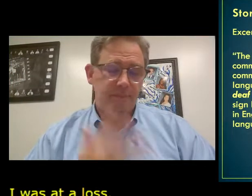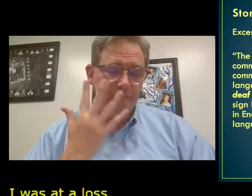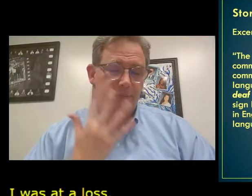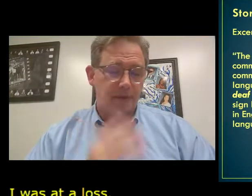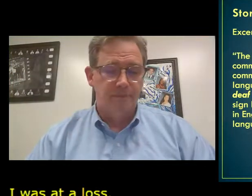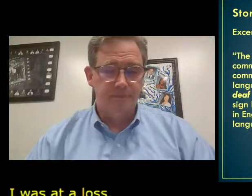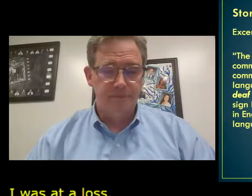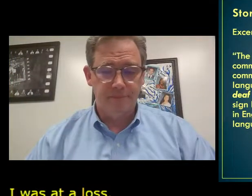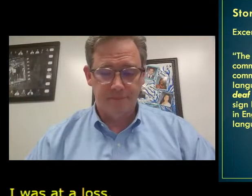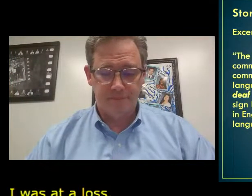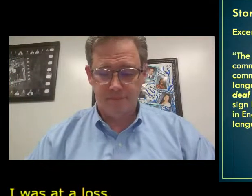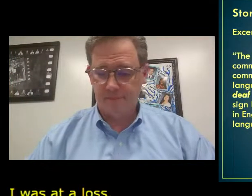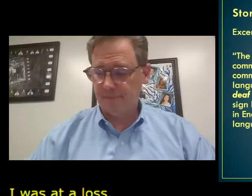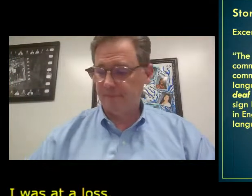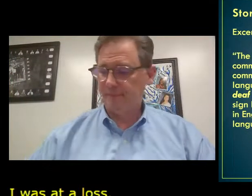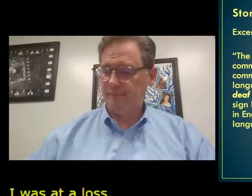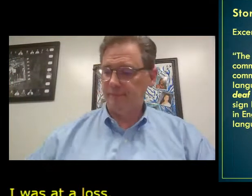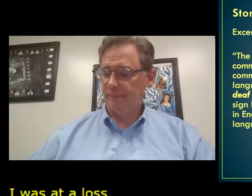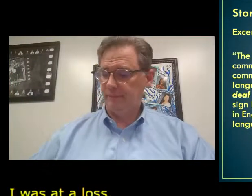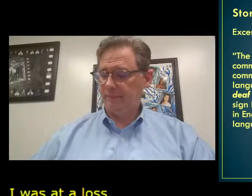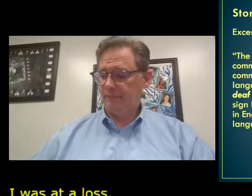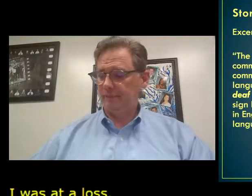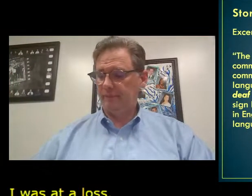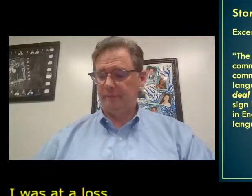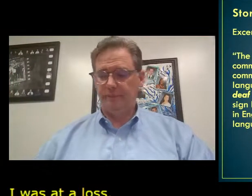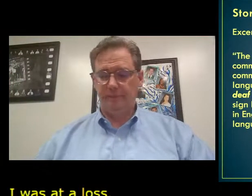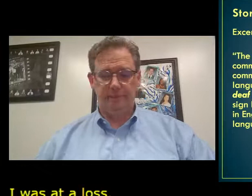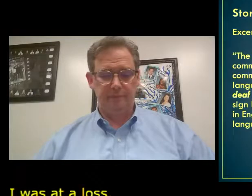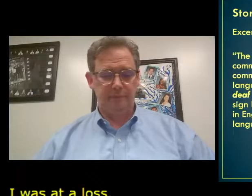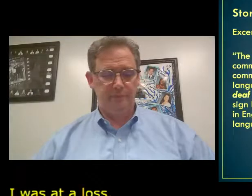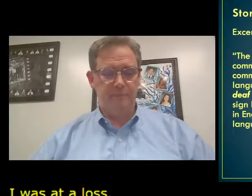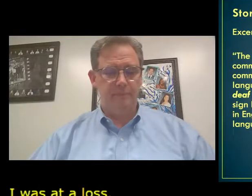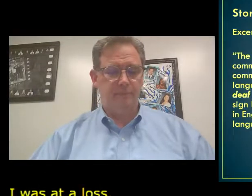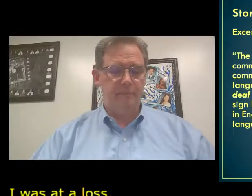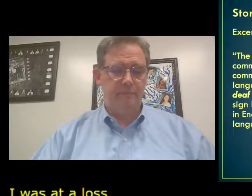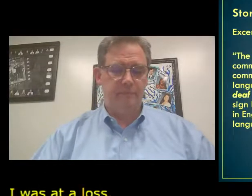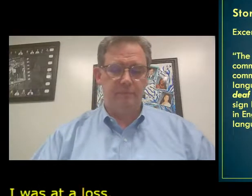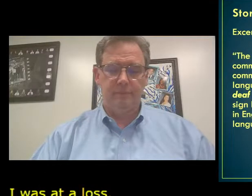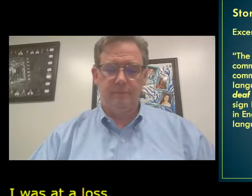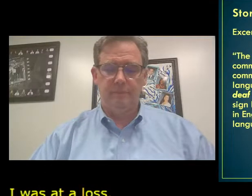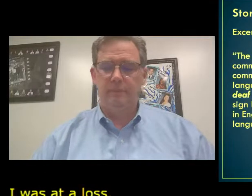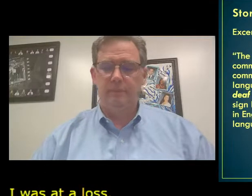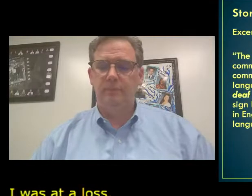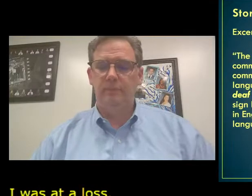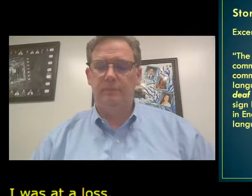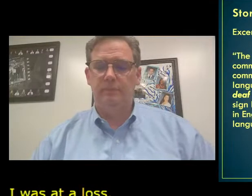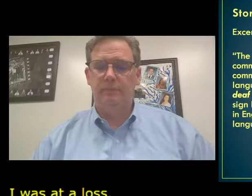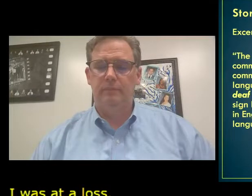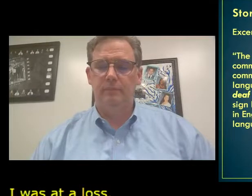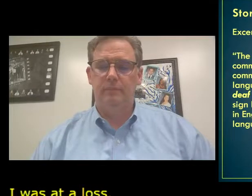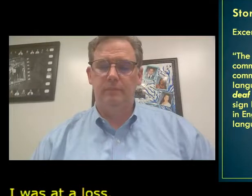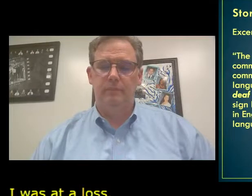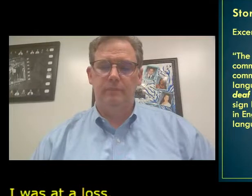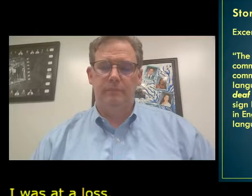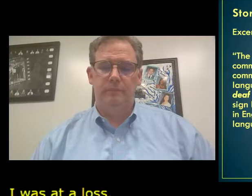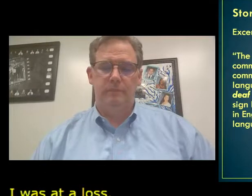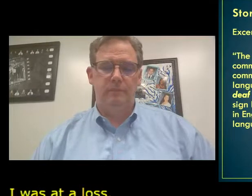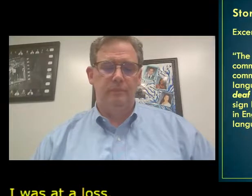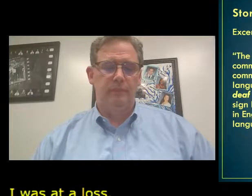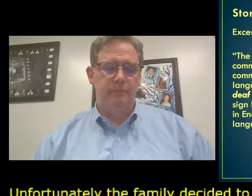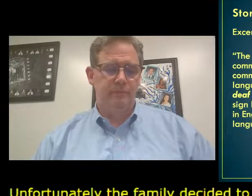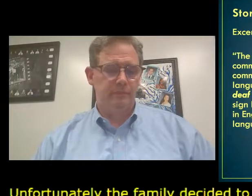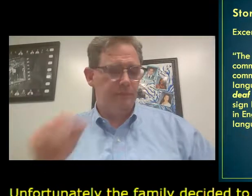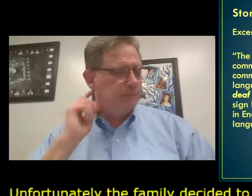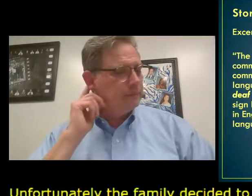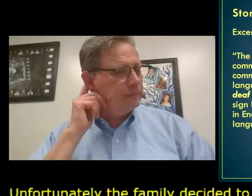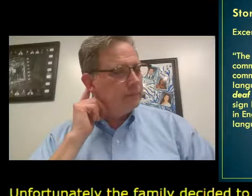They ended up, rather than fight, they actually ended up leaving the state completely.